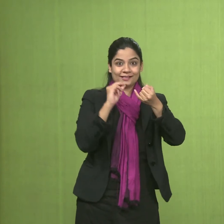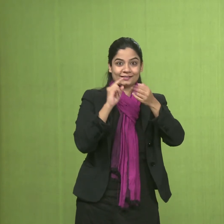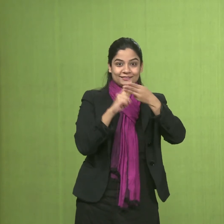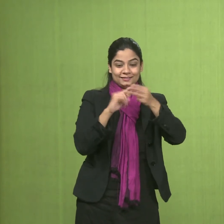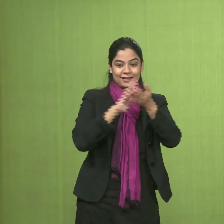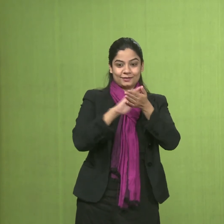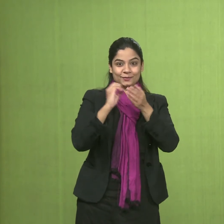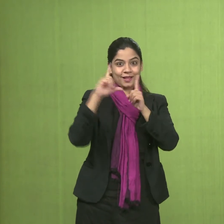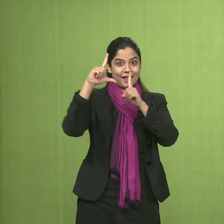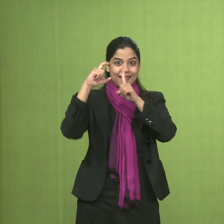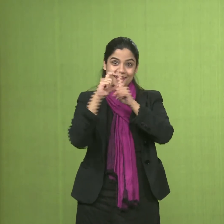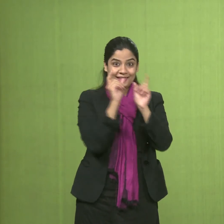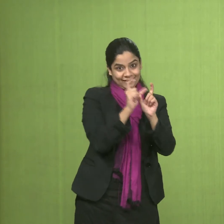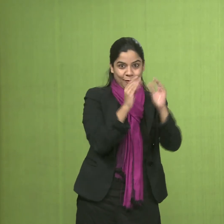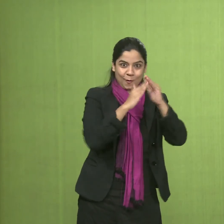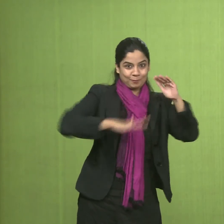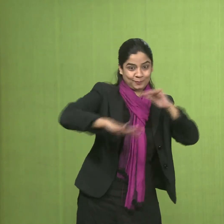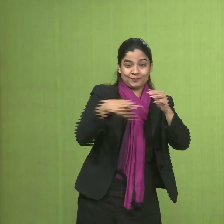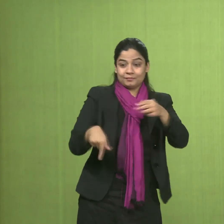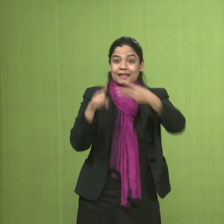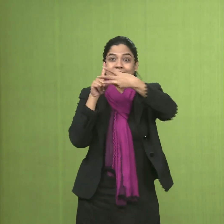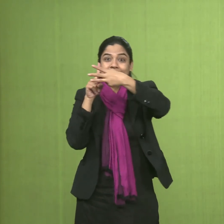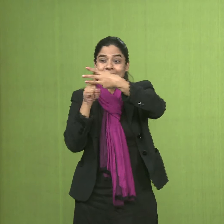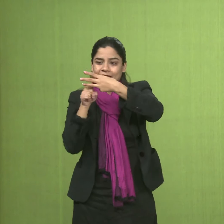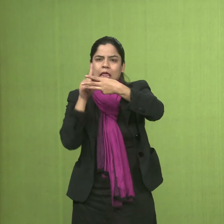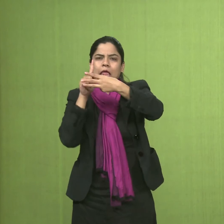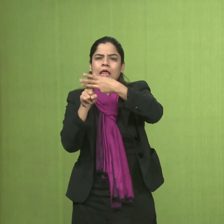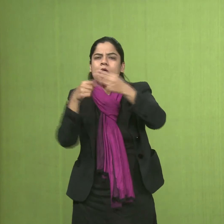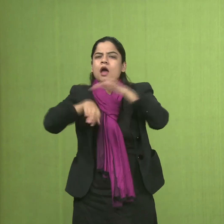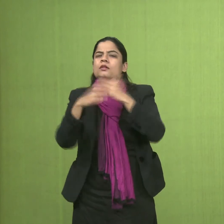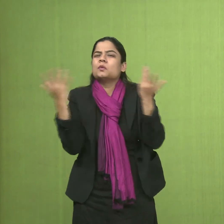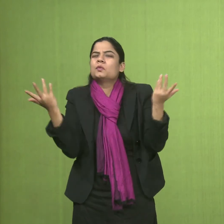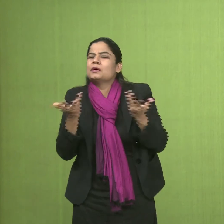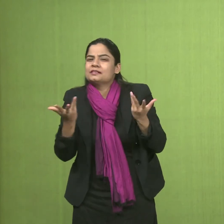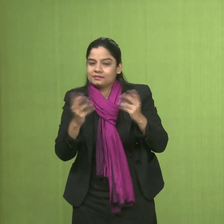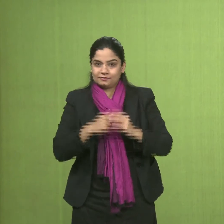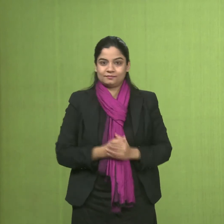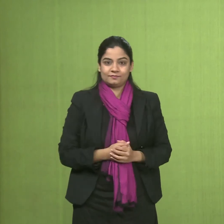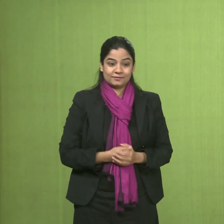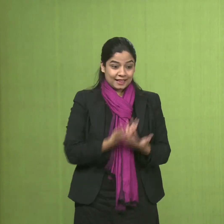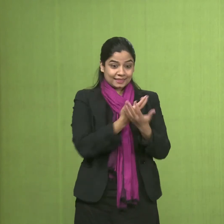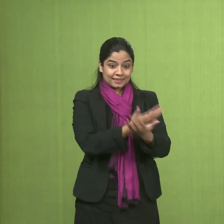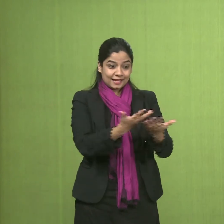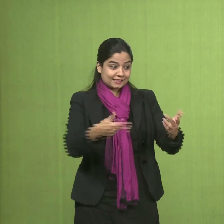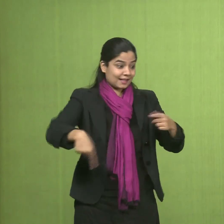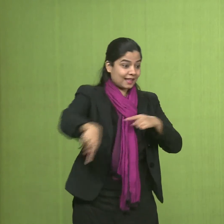Now that we have understood what is household, right? Something related to the house. What is an equipment? What is an equipment?